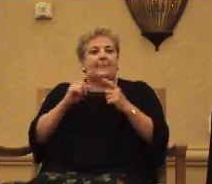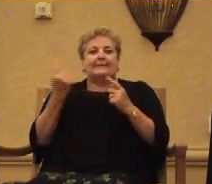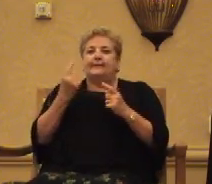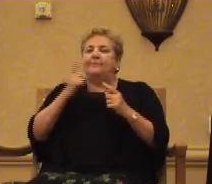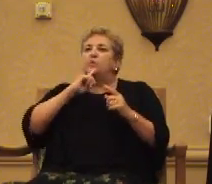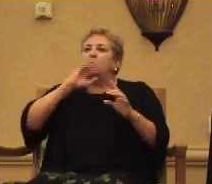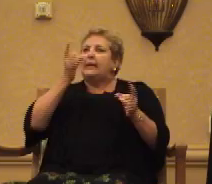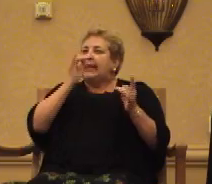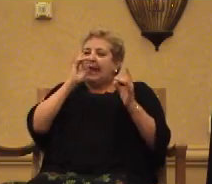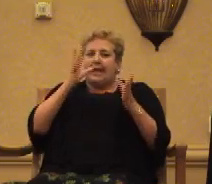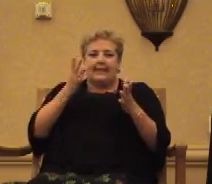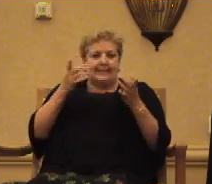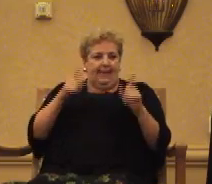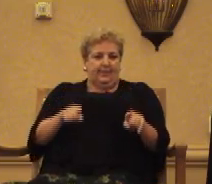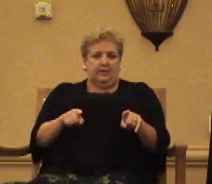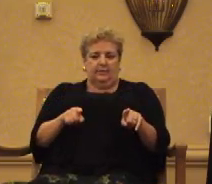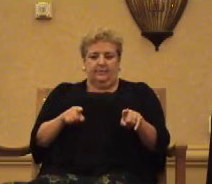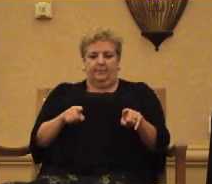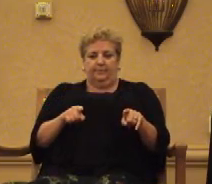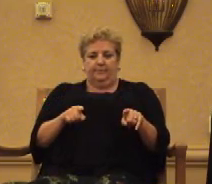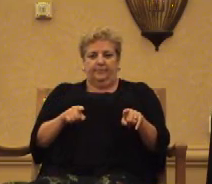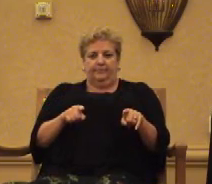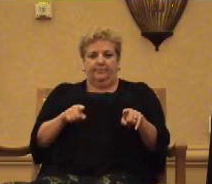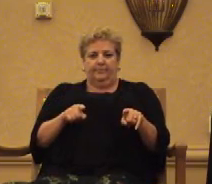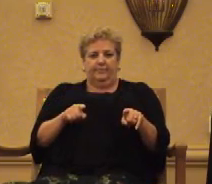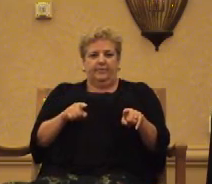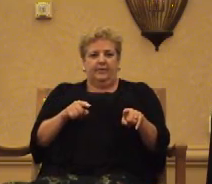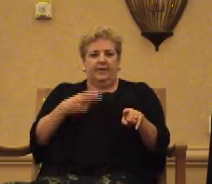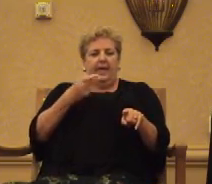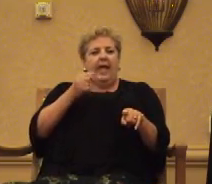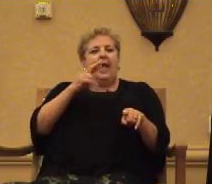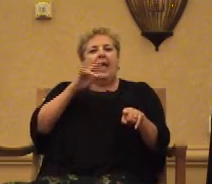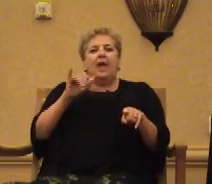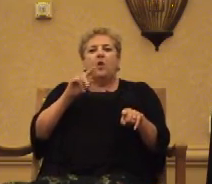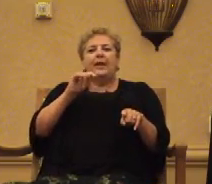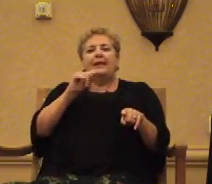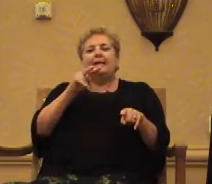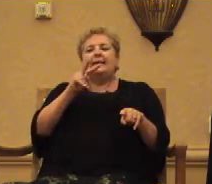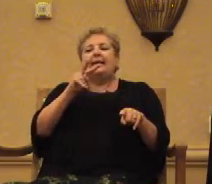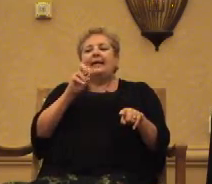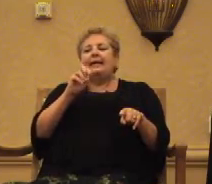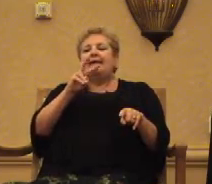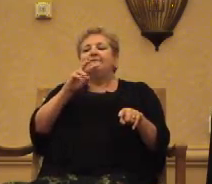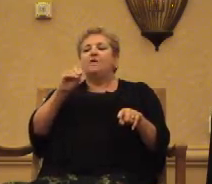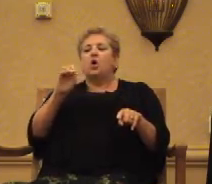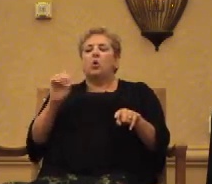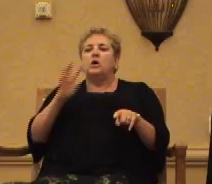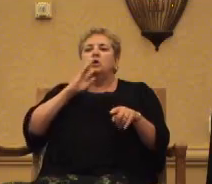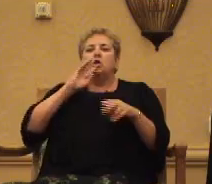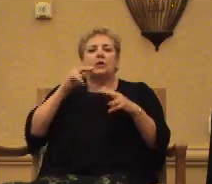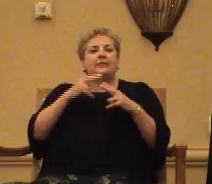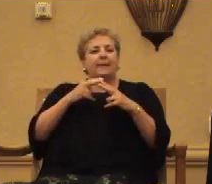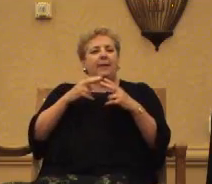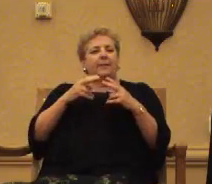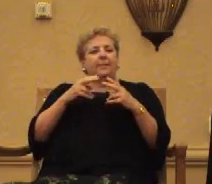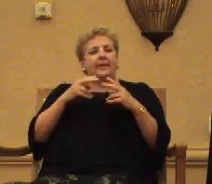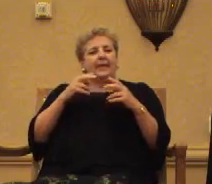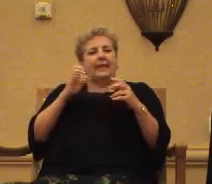to me. Harry Thiebaud talks about the amazing recuperative powers of the alcoholic ego. It grew